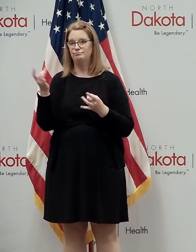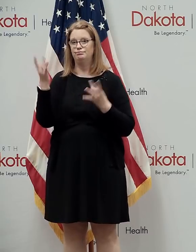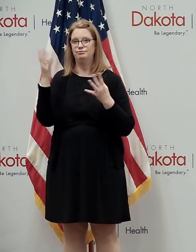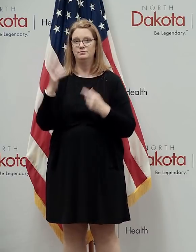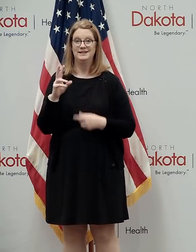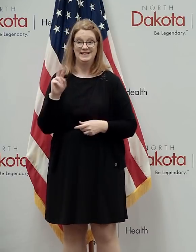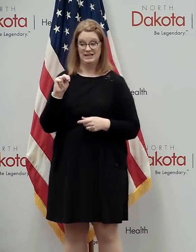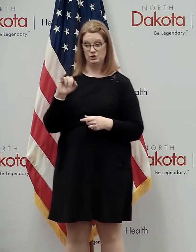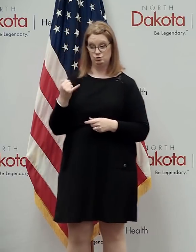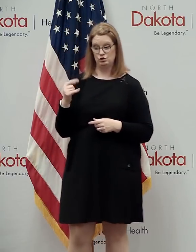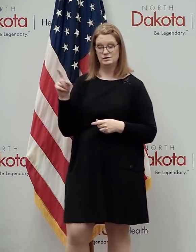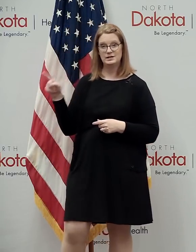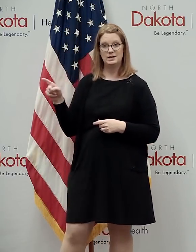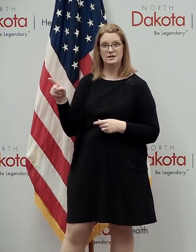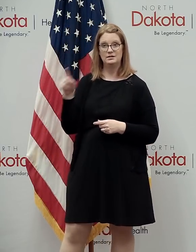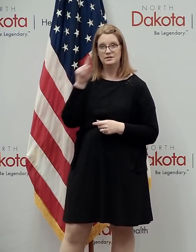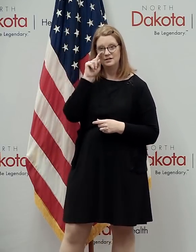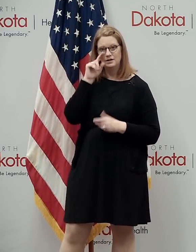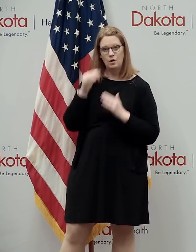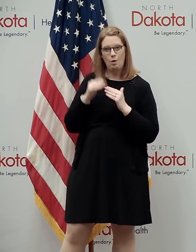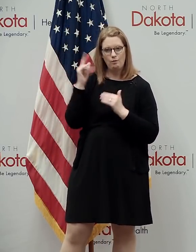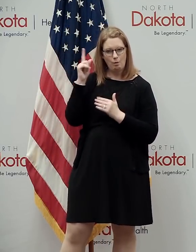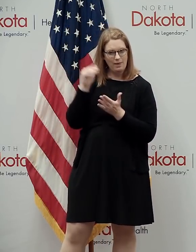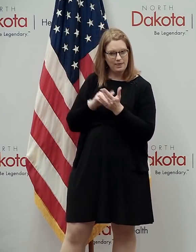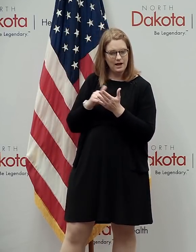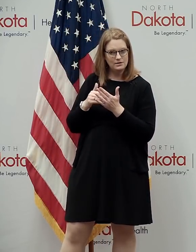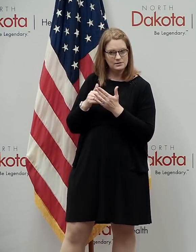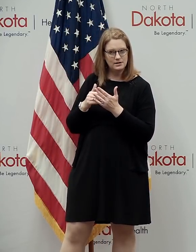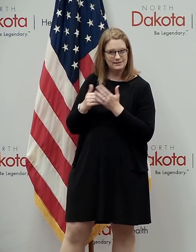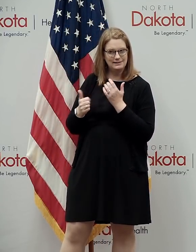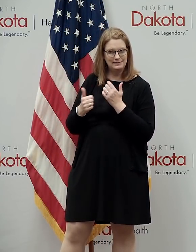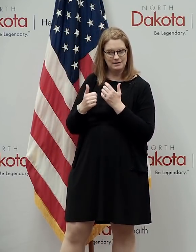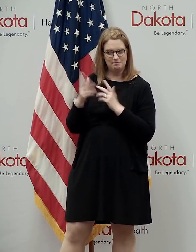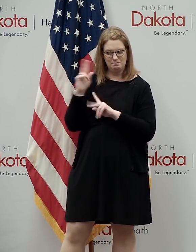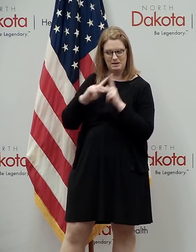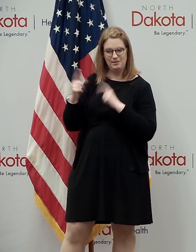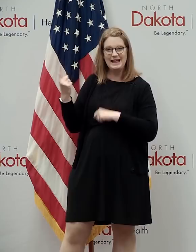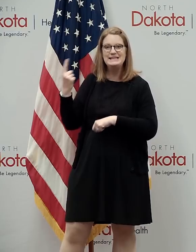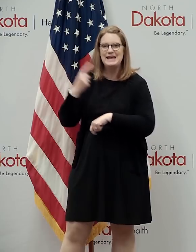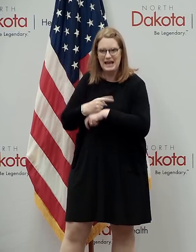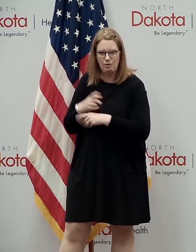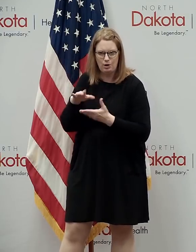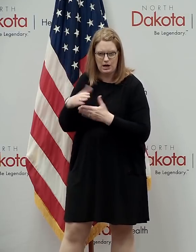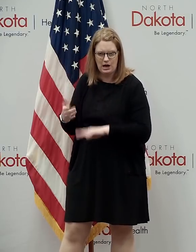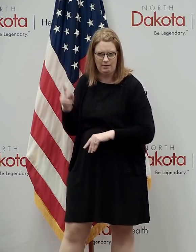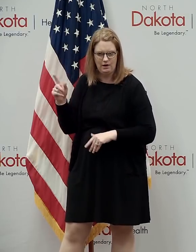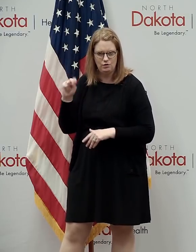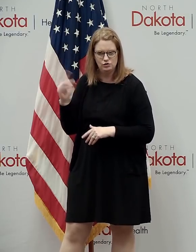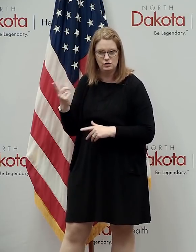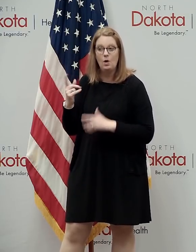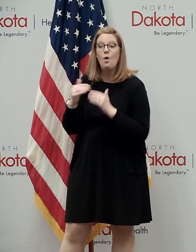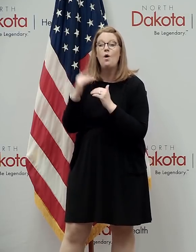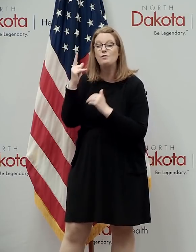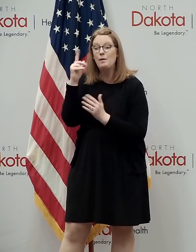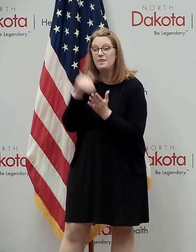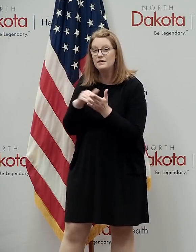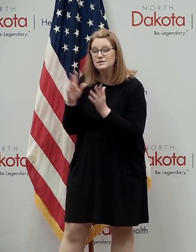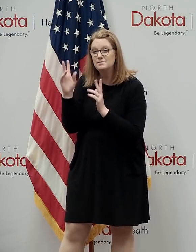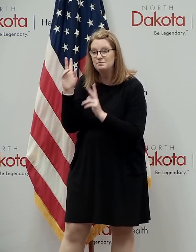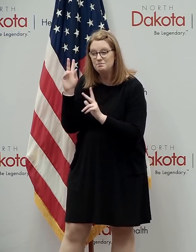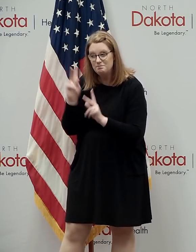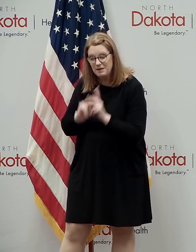Jersey, it's not a hoax that over 1,000 people a day were dying in New Jersey, and so there's just no basis